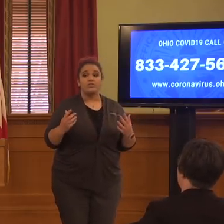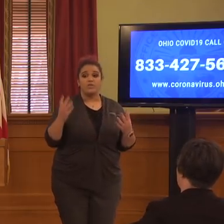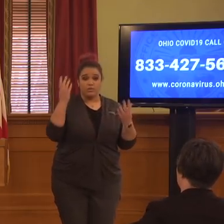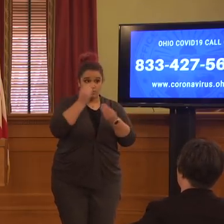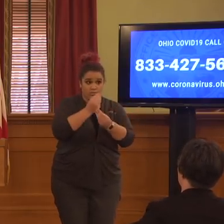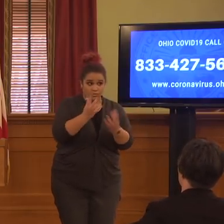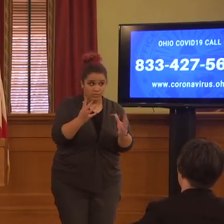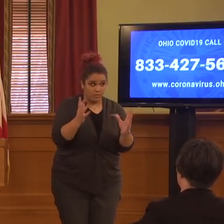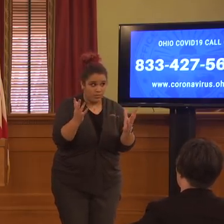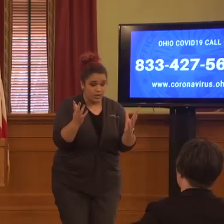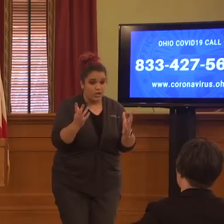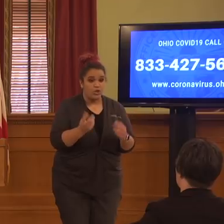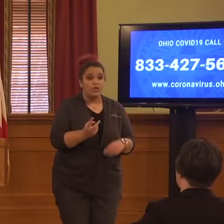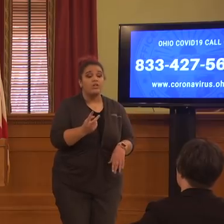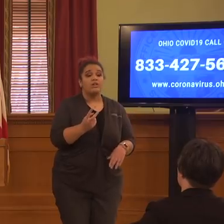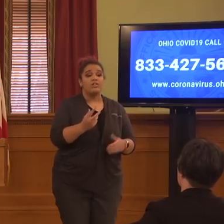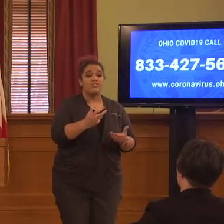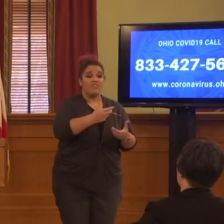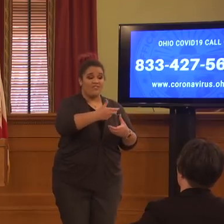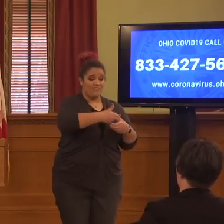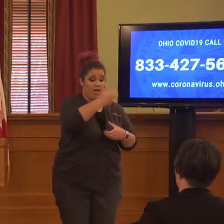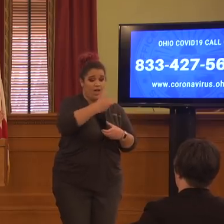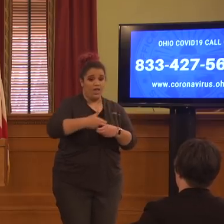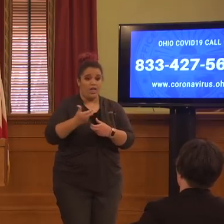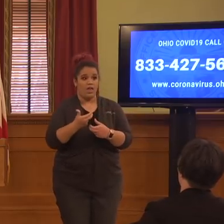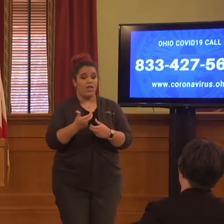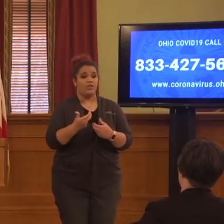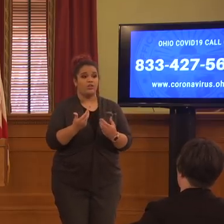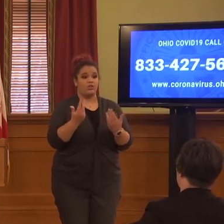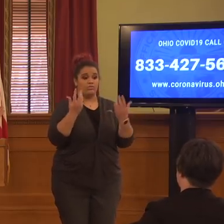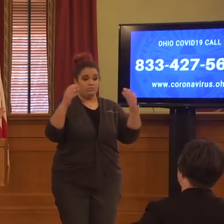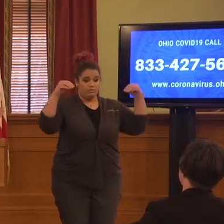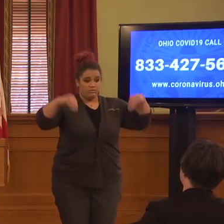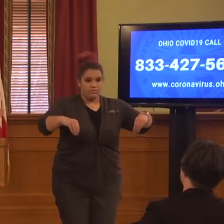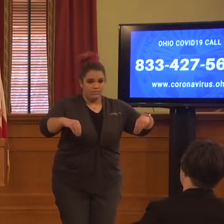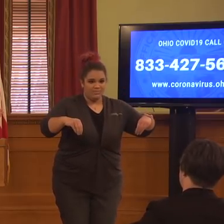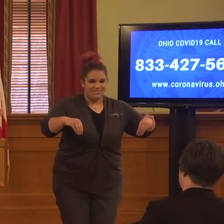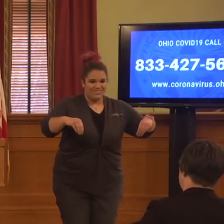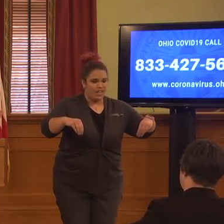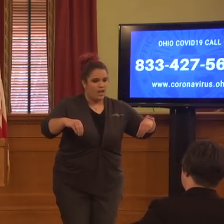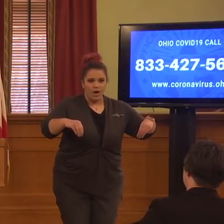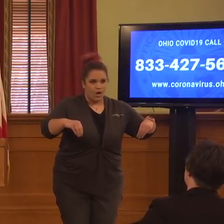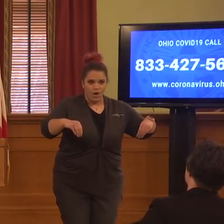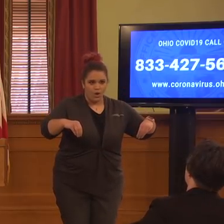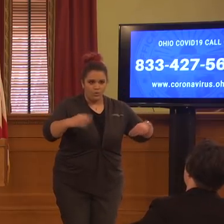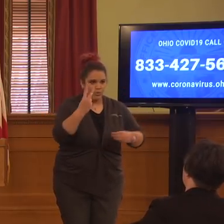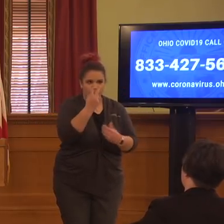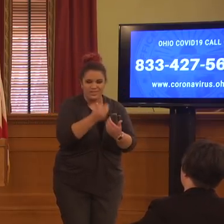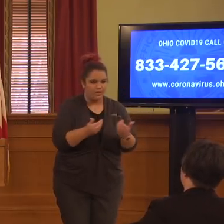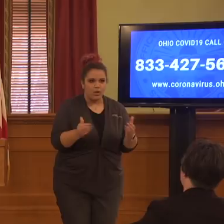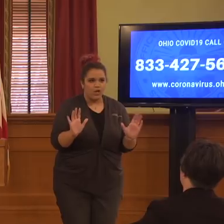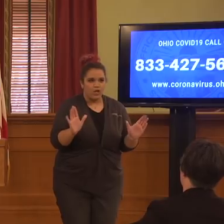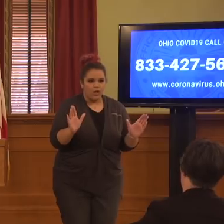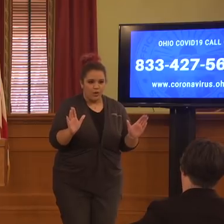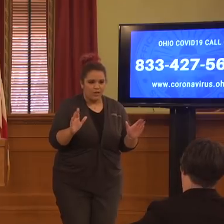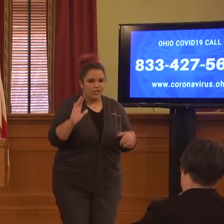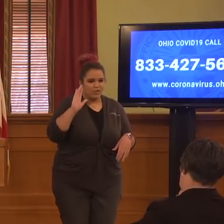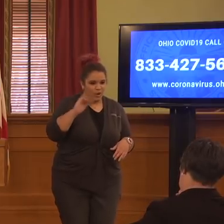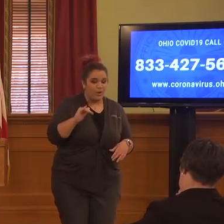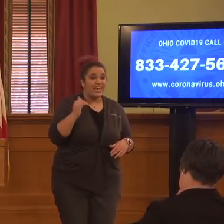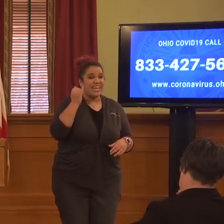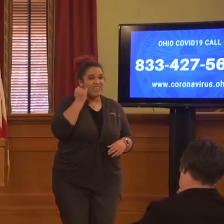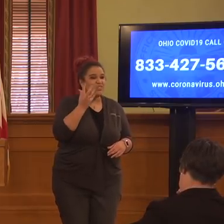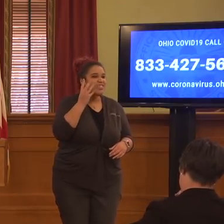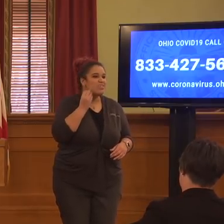2 separate vials. We all love this long, if you've been tested for flu, you know what I'm talking about, the very long